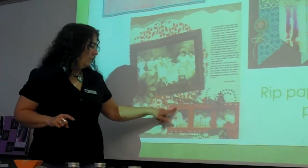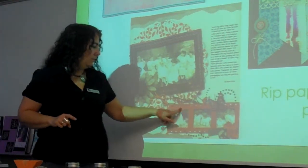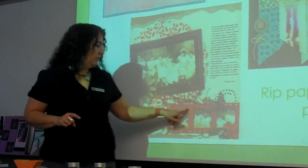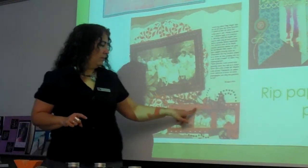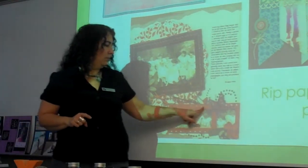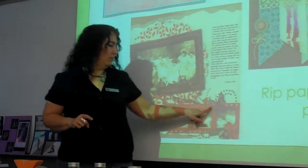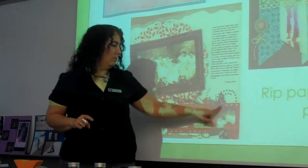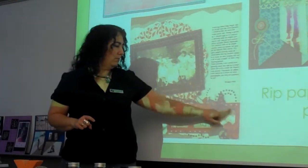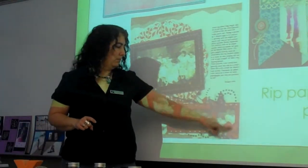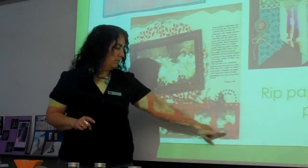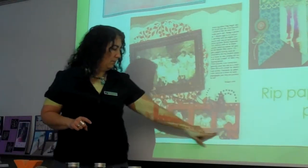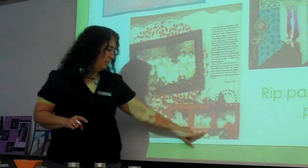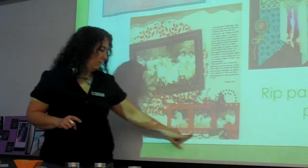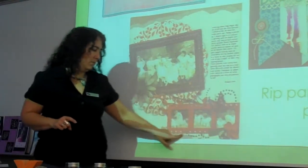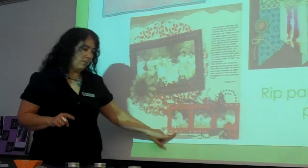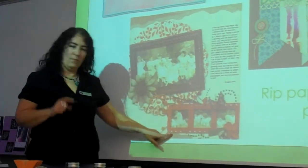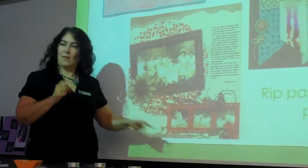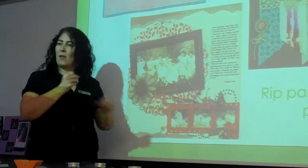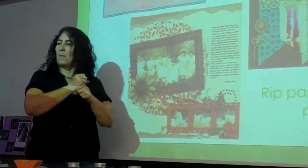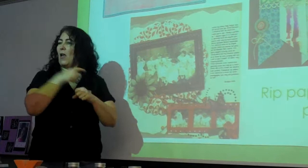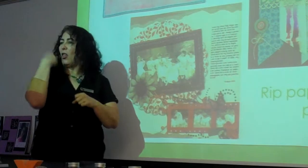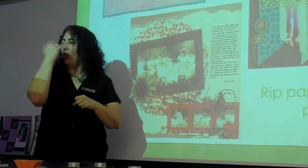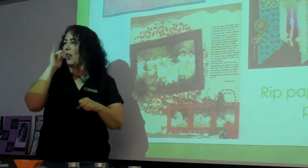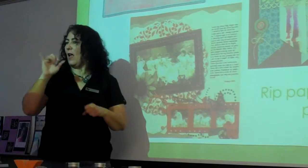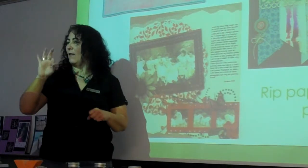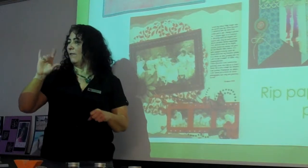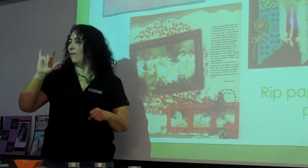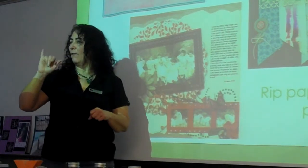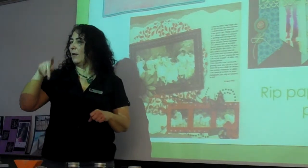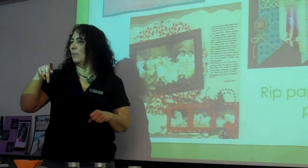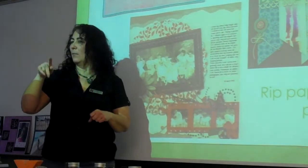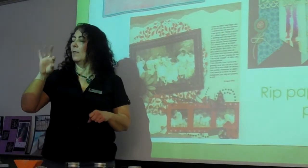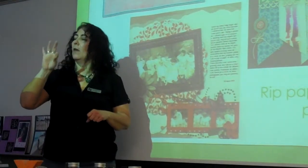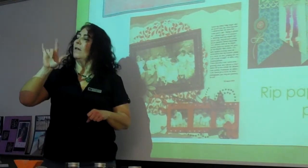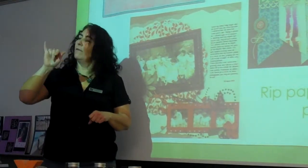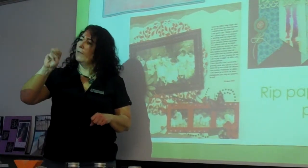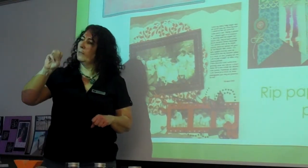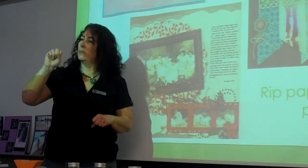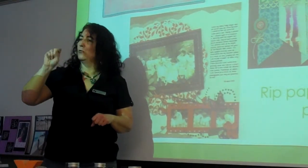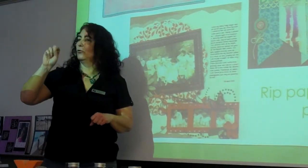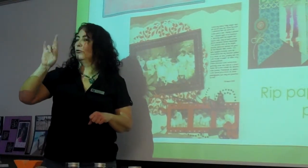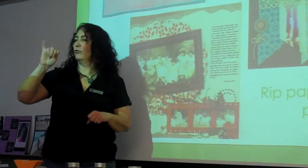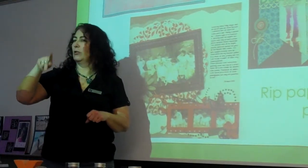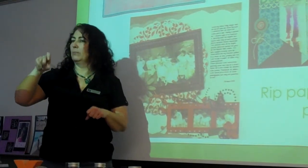Now where do you think I got the holes in this? Just used a regular hole punch.